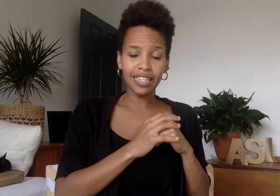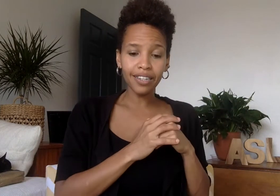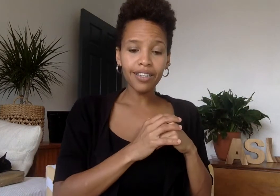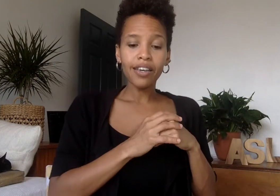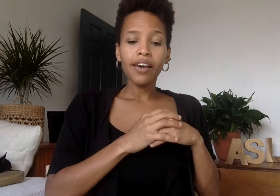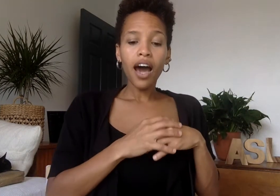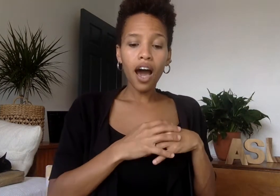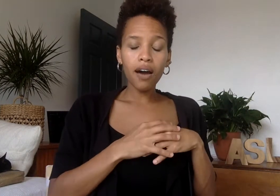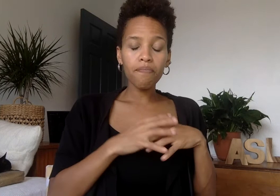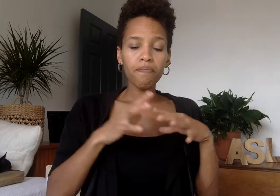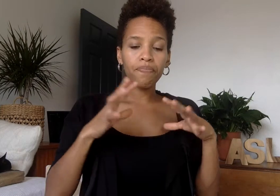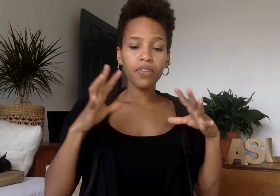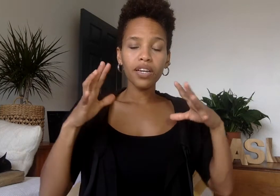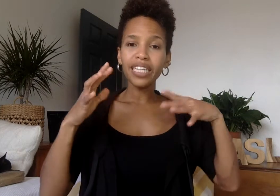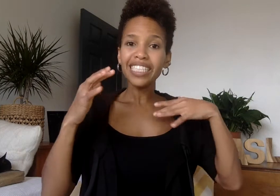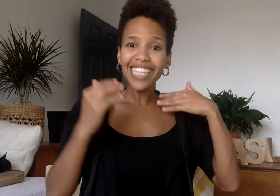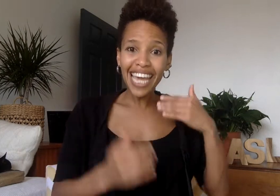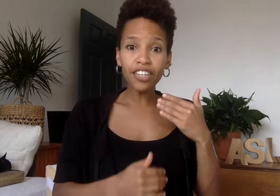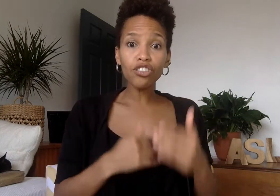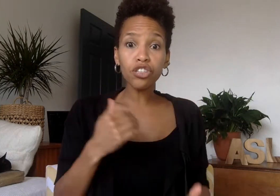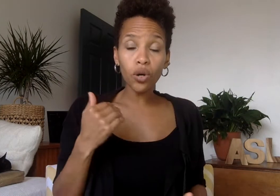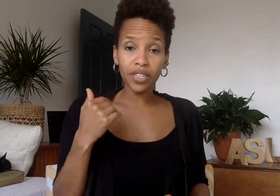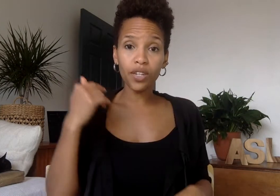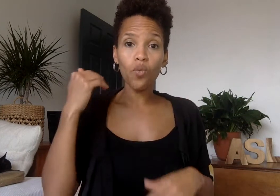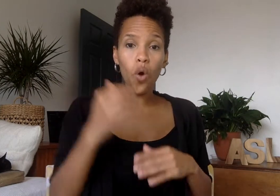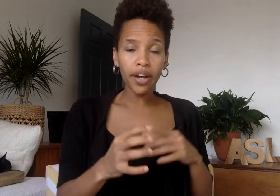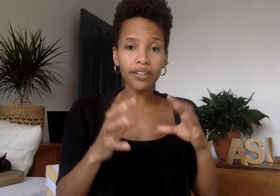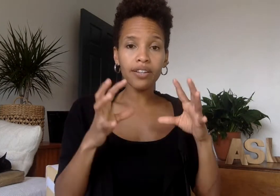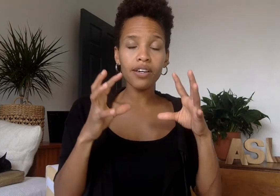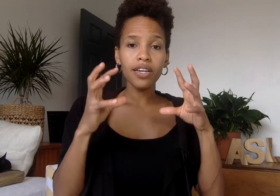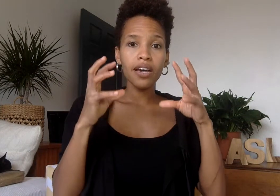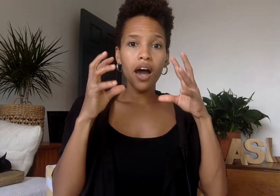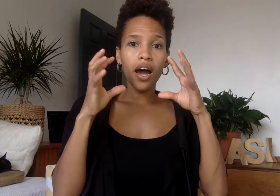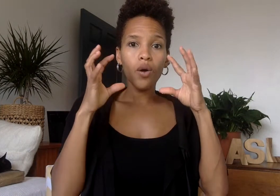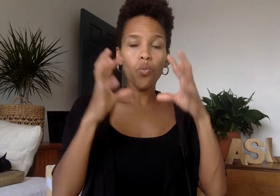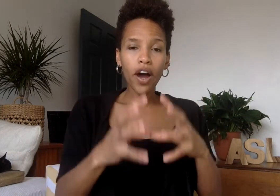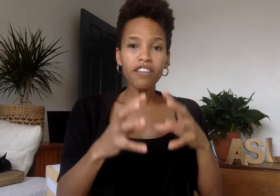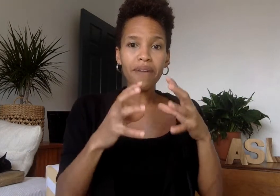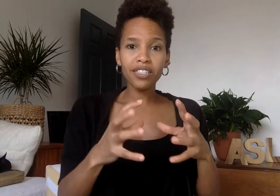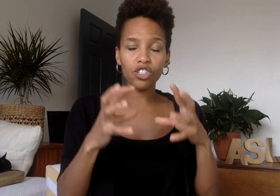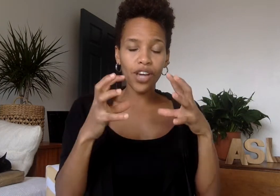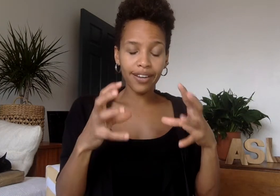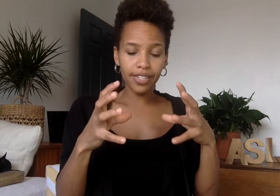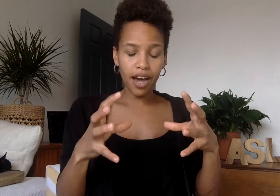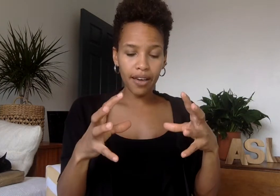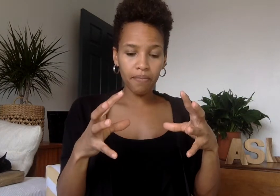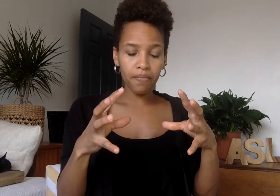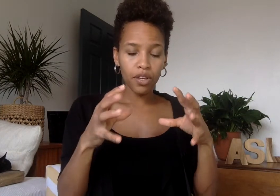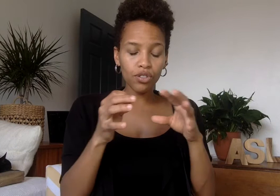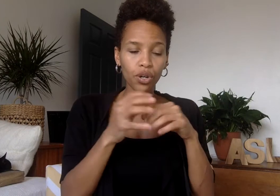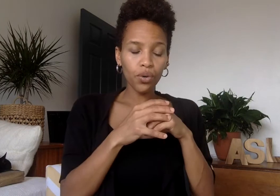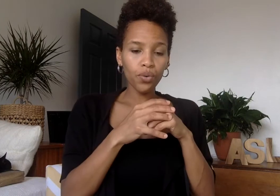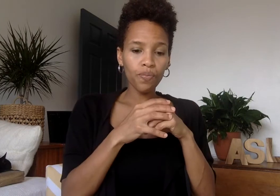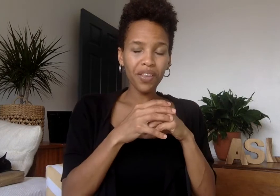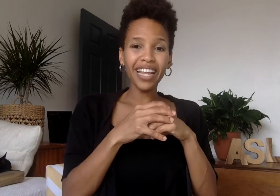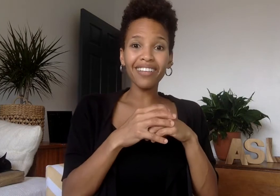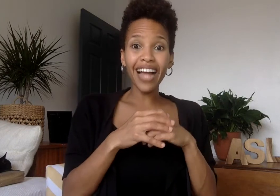scene. Take it slowly, one message at a time. So, like last